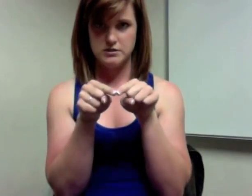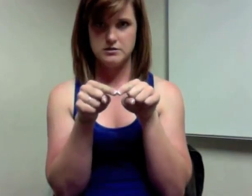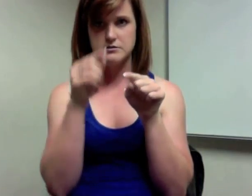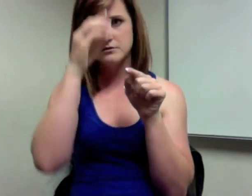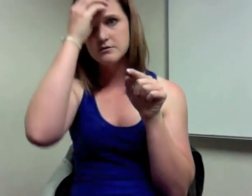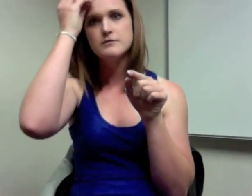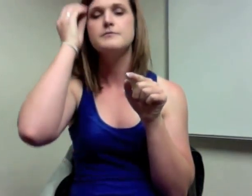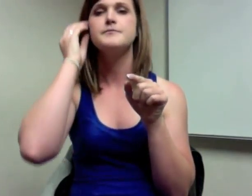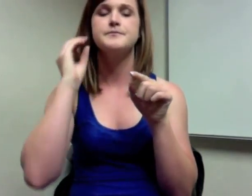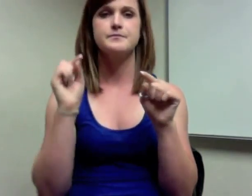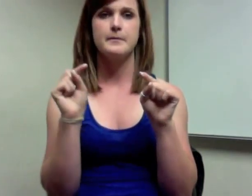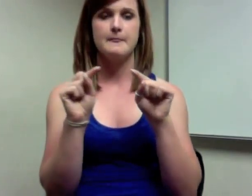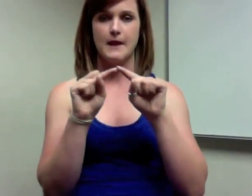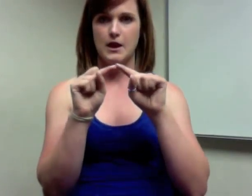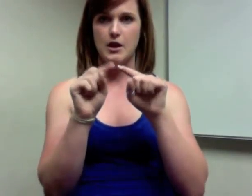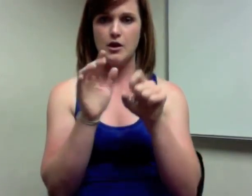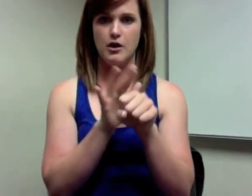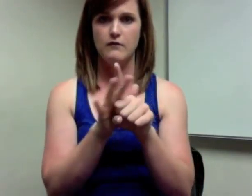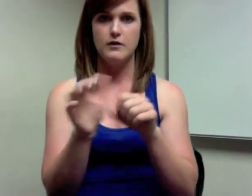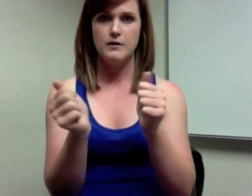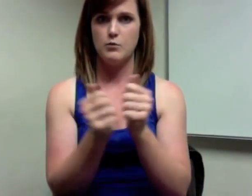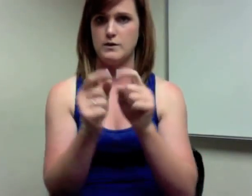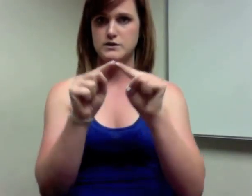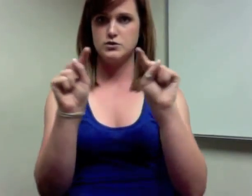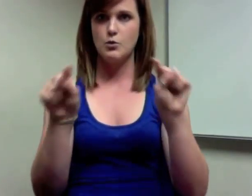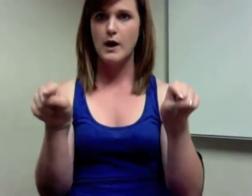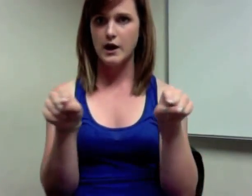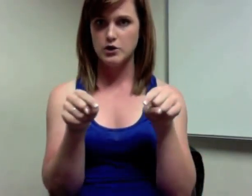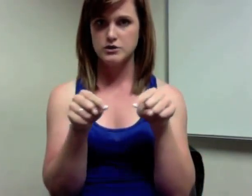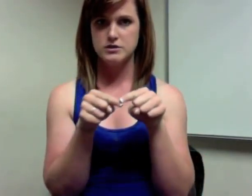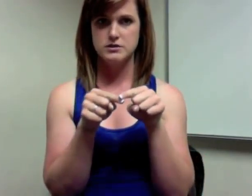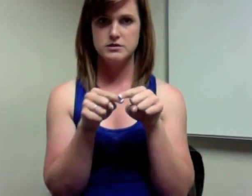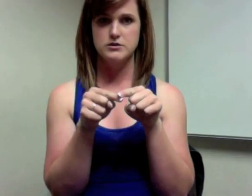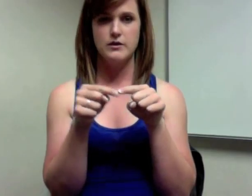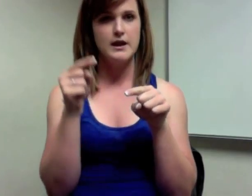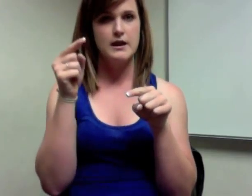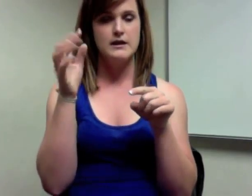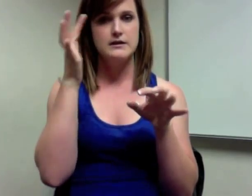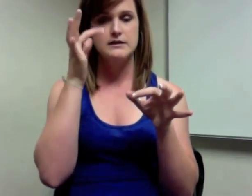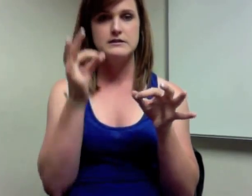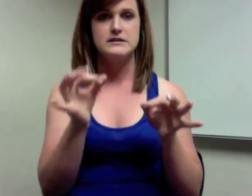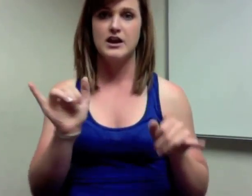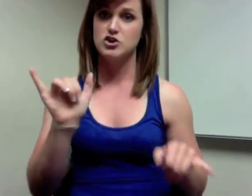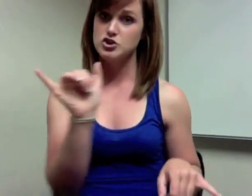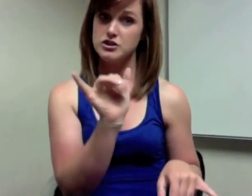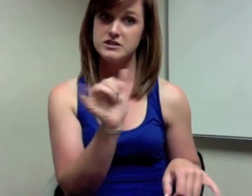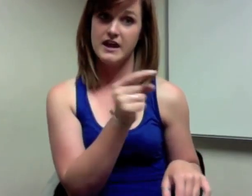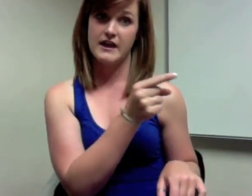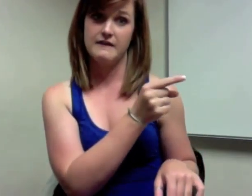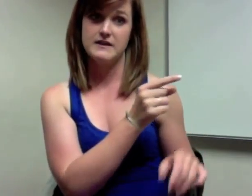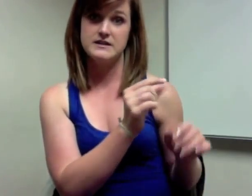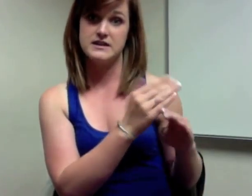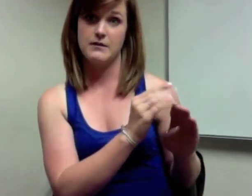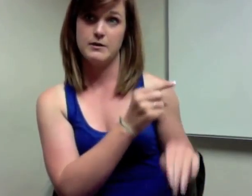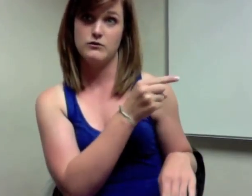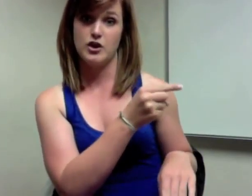They would cover them with squares. So they decide, just like the kind of segment over here, they decide on a